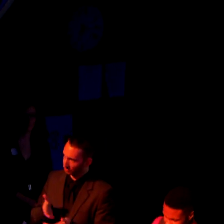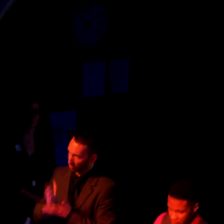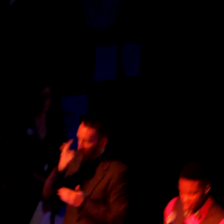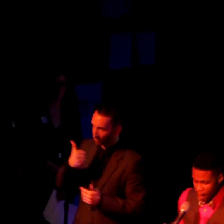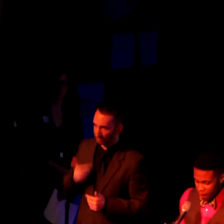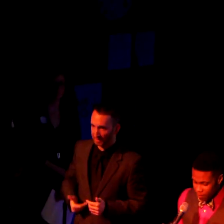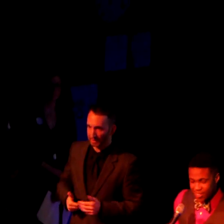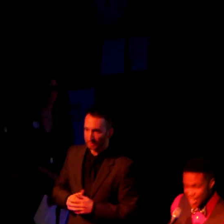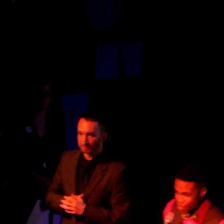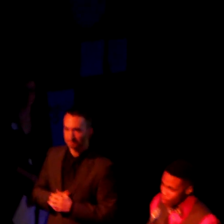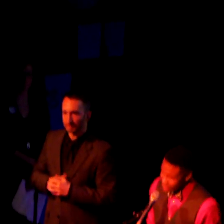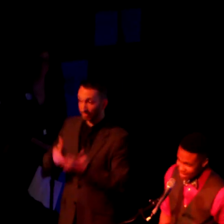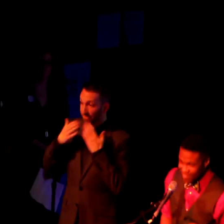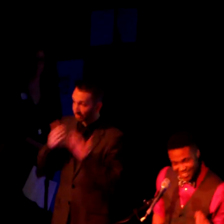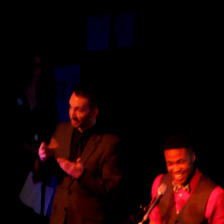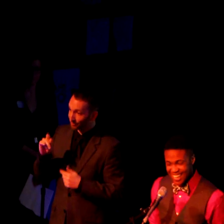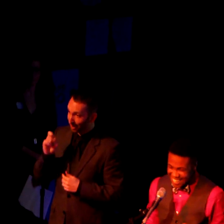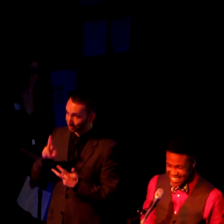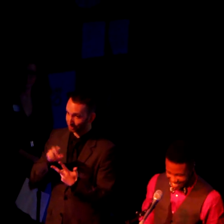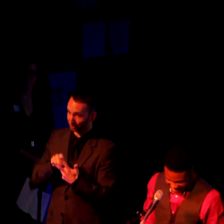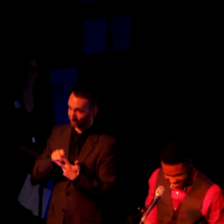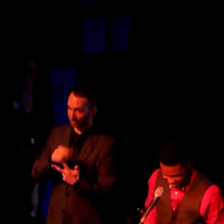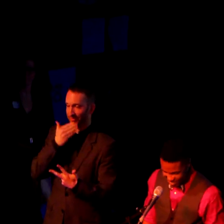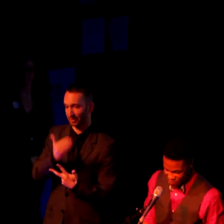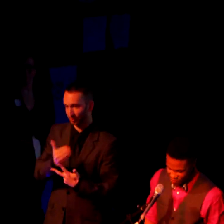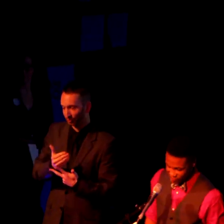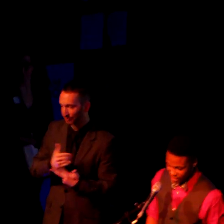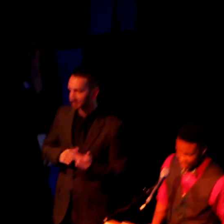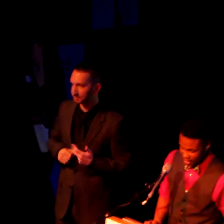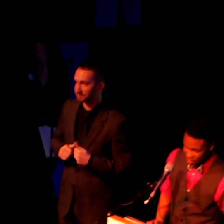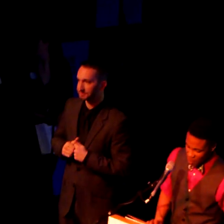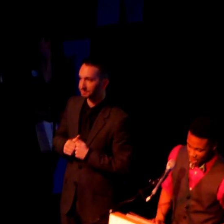for me. Thank you, Oscar, for that. Thank you.